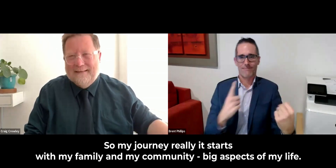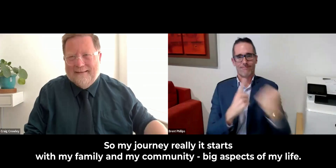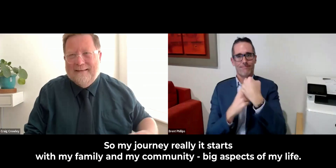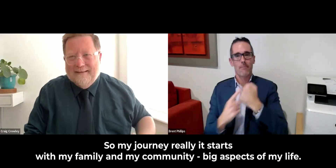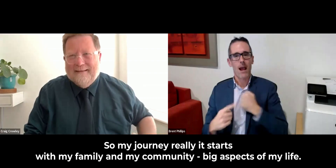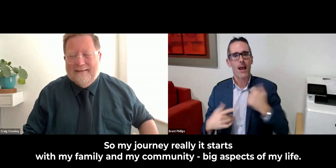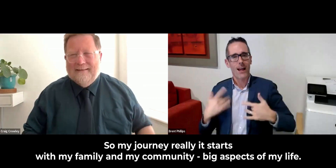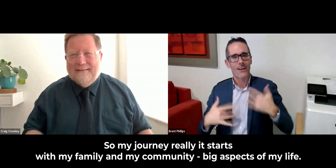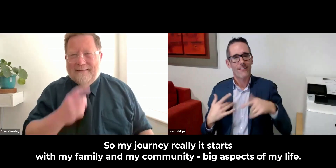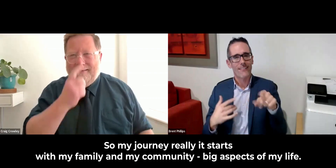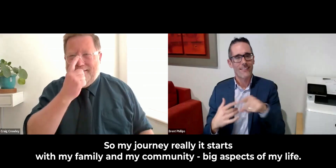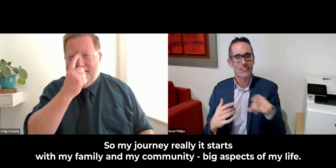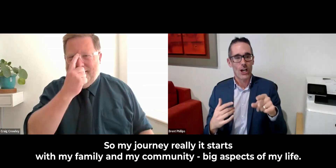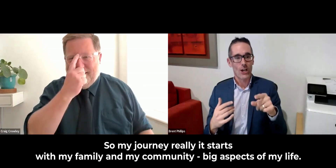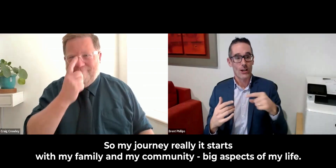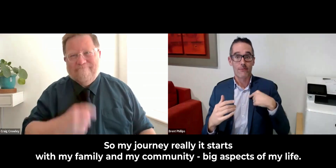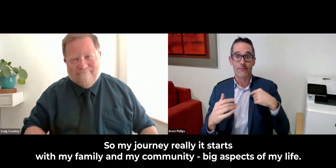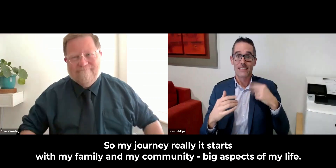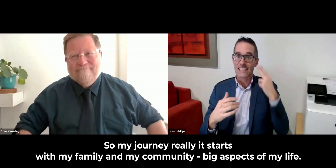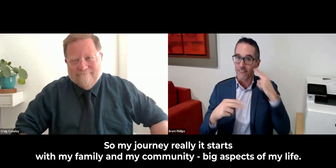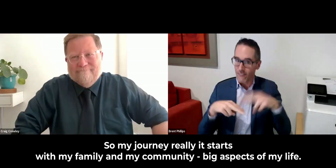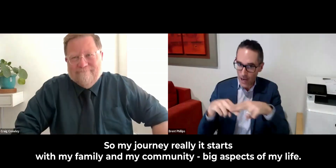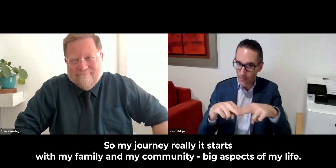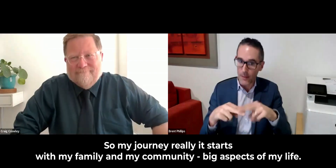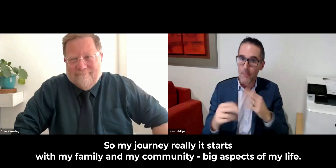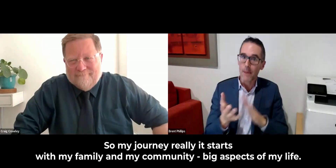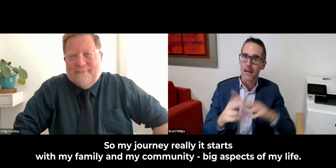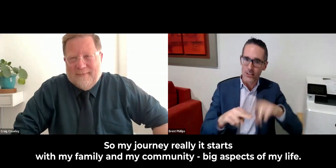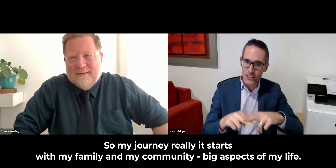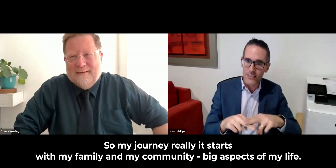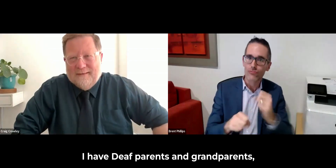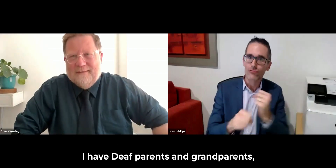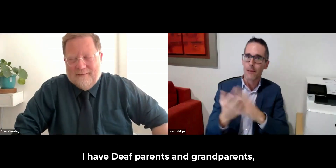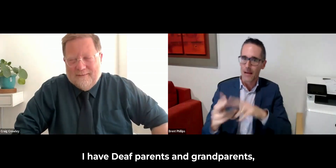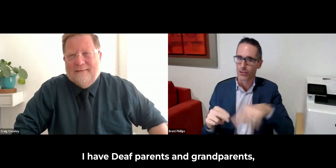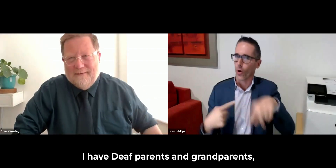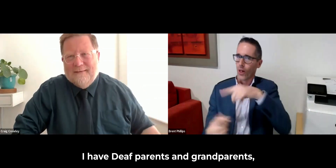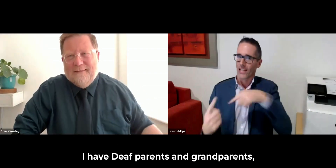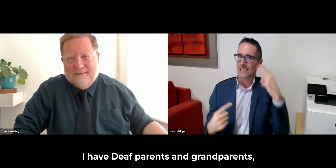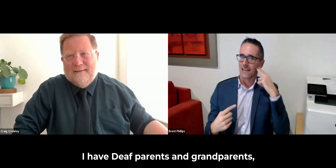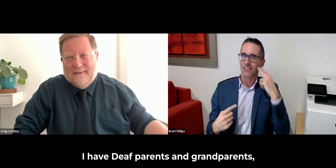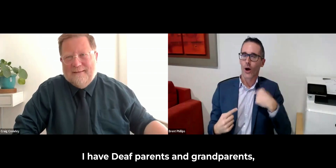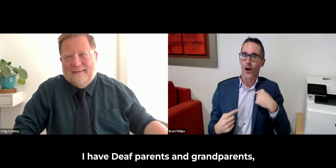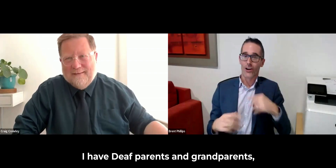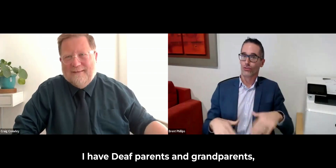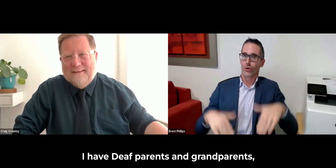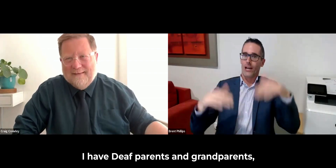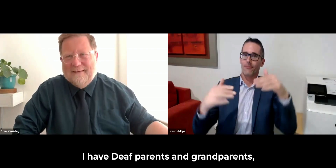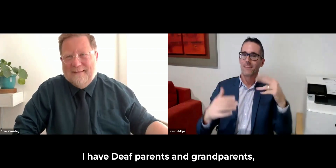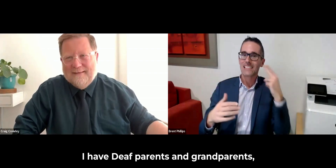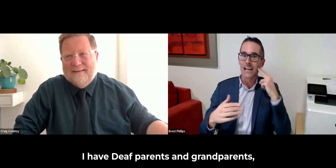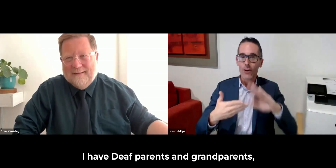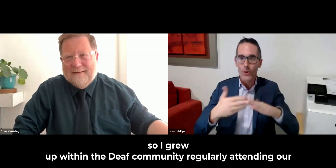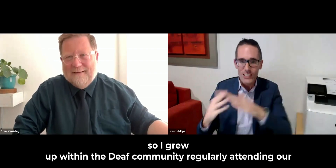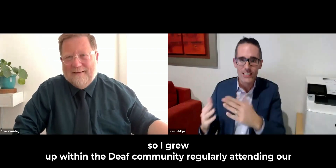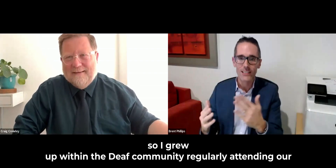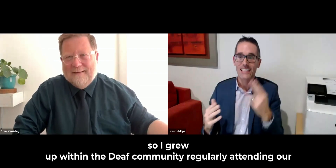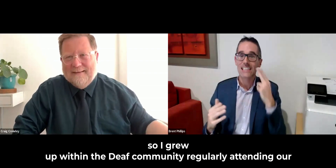my community at big aspects of my life. I have deaf parents and grandparents. So I grew